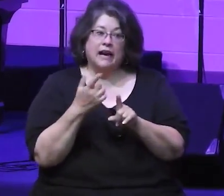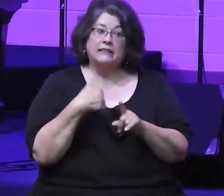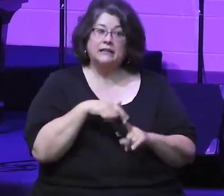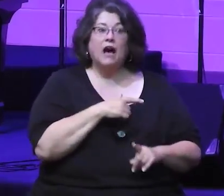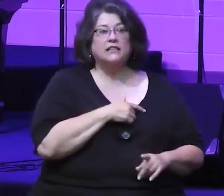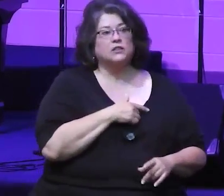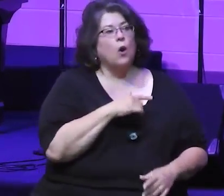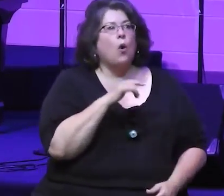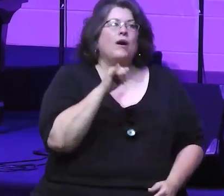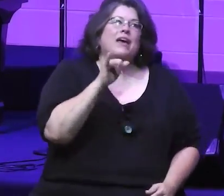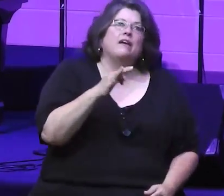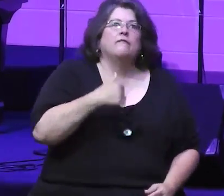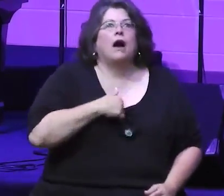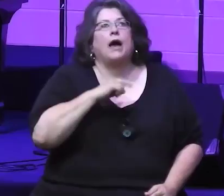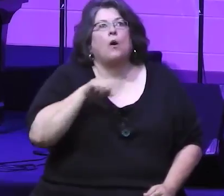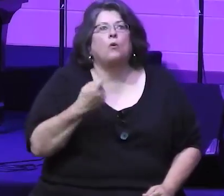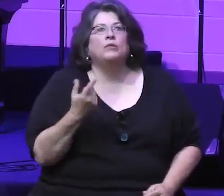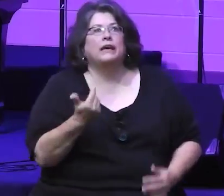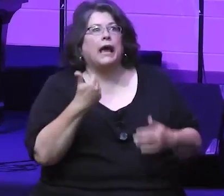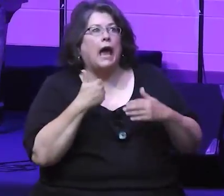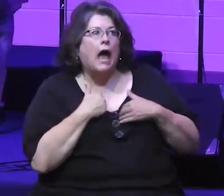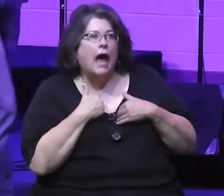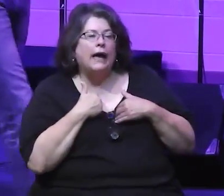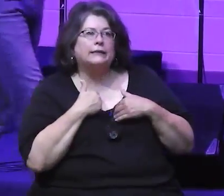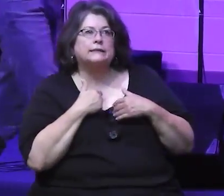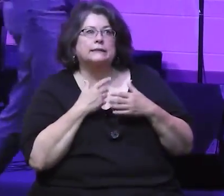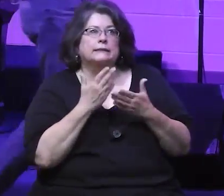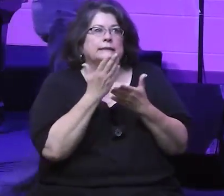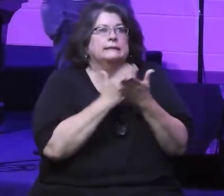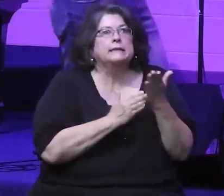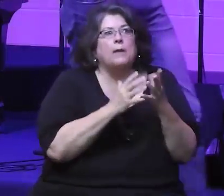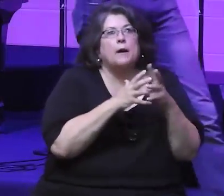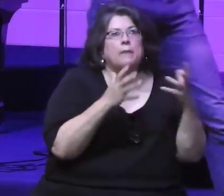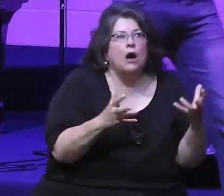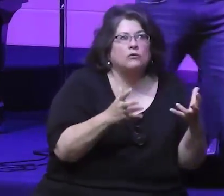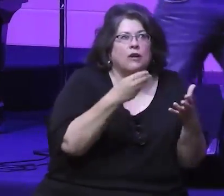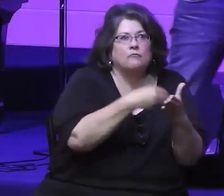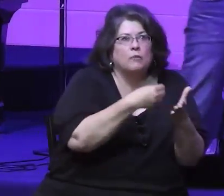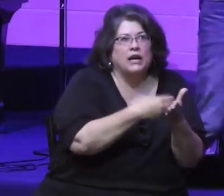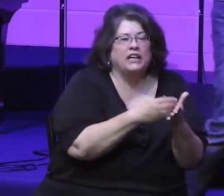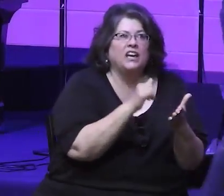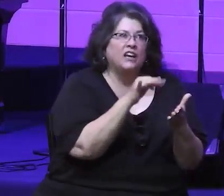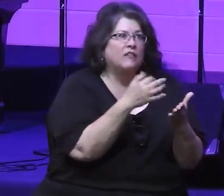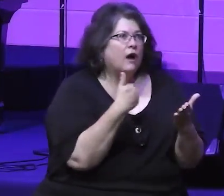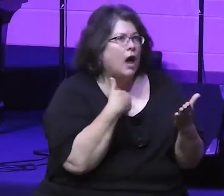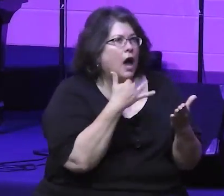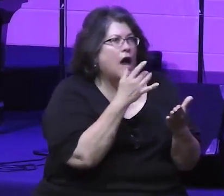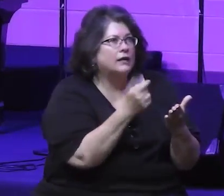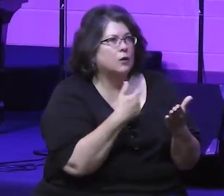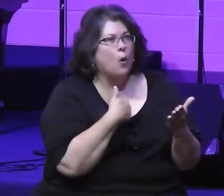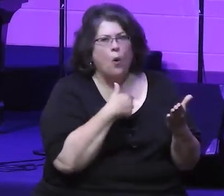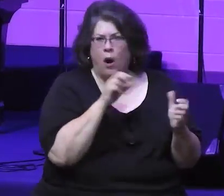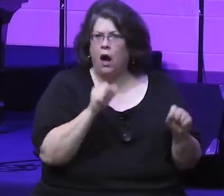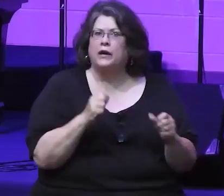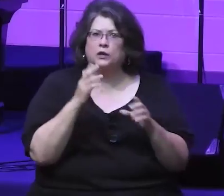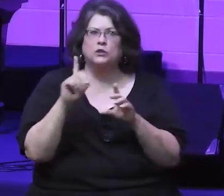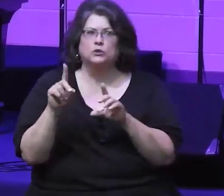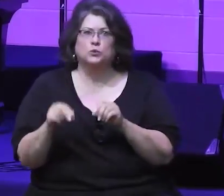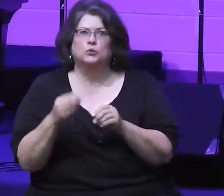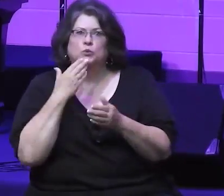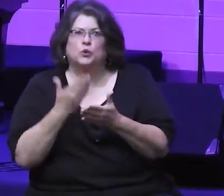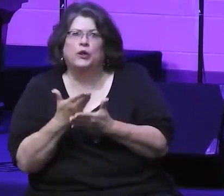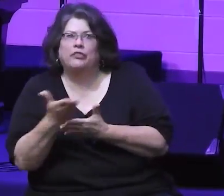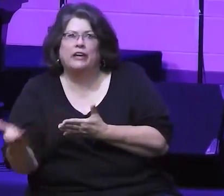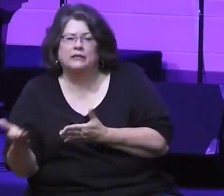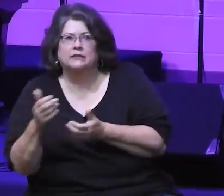people. Oh, if I just had the lottery. We've all got some amount of money in our mind that we would spend really well and do good things with. Well,